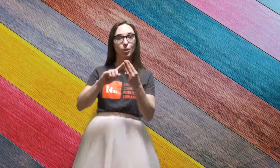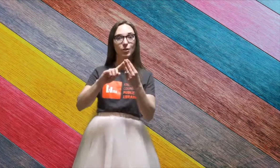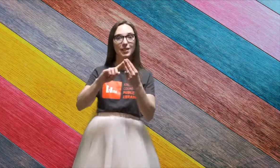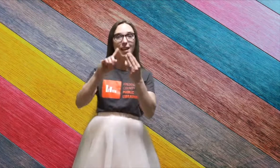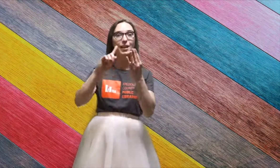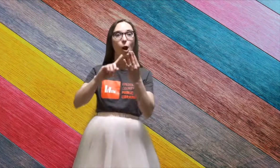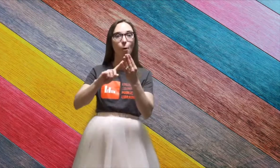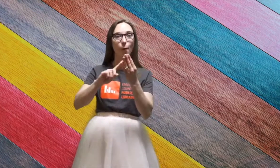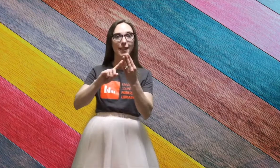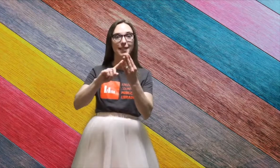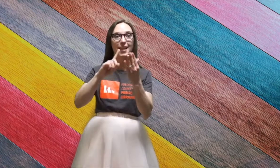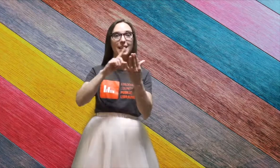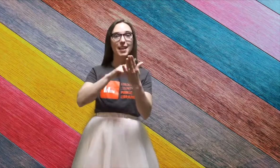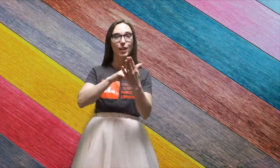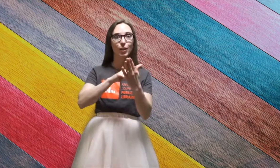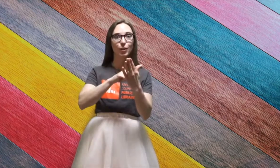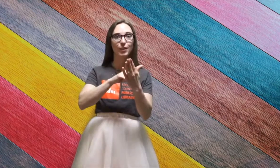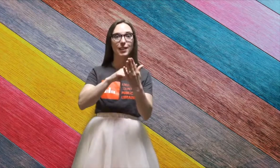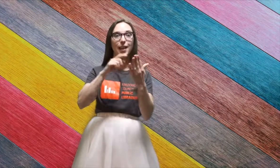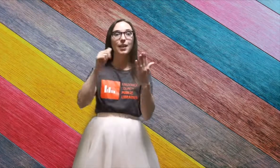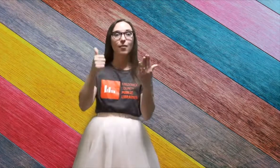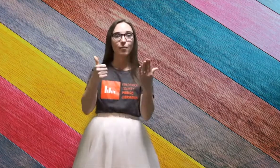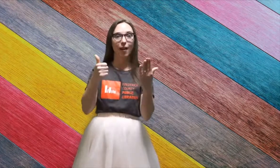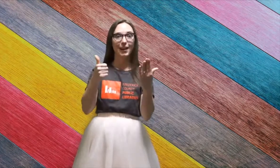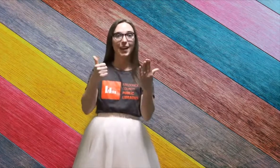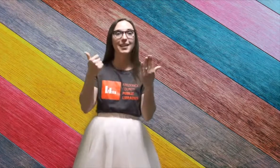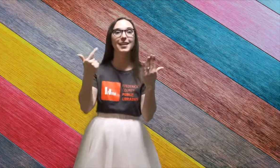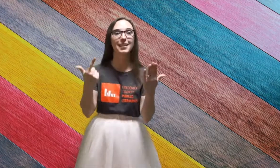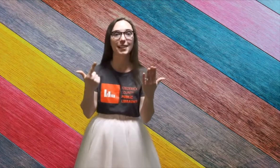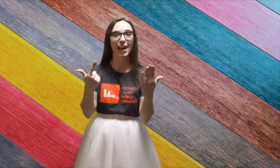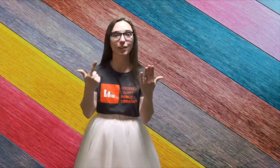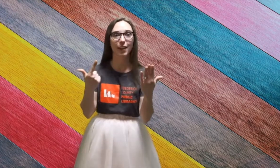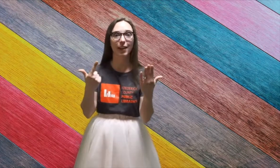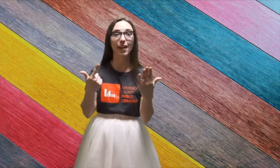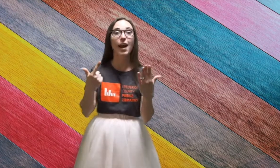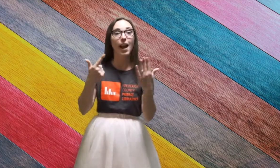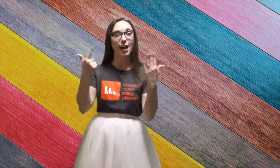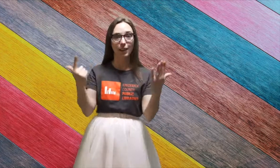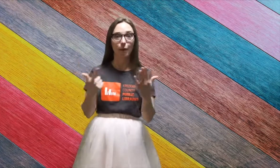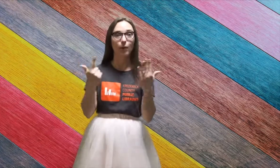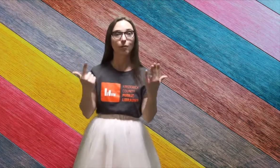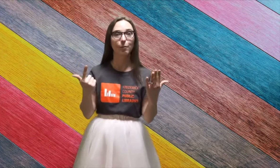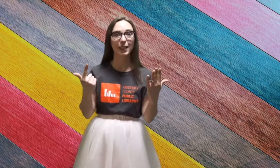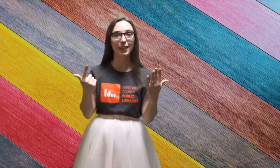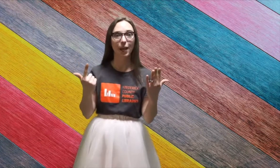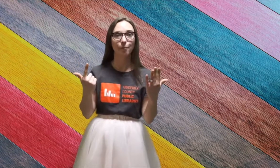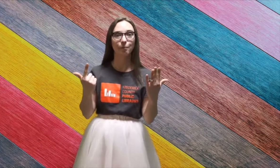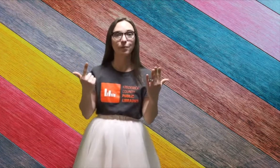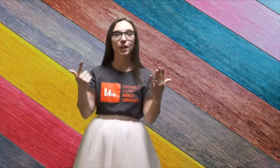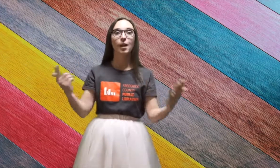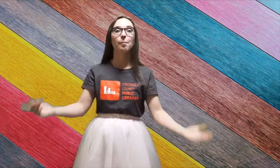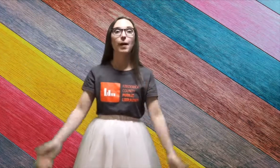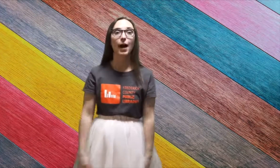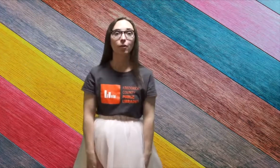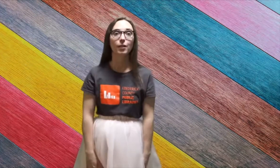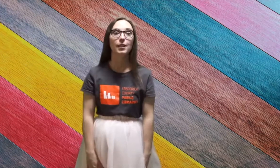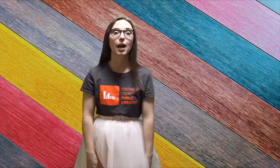Tuesday, Wednesday, Thursday, Friday, Saturday, and then we repeat them. Patterns help us